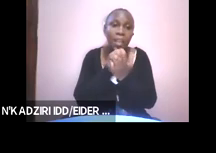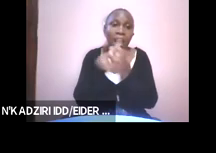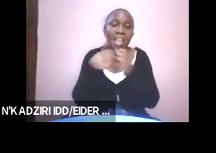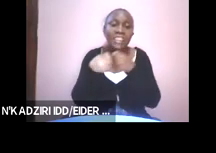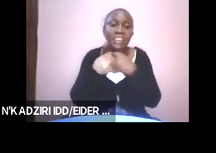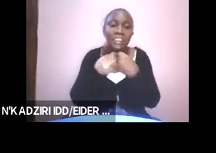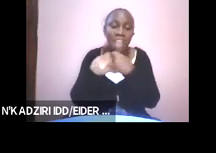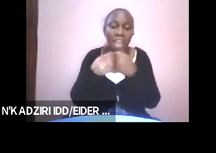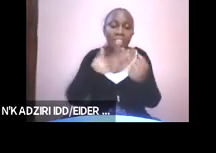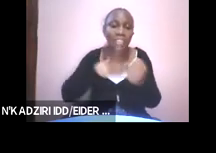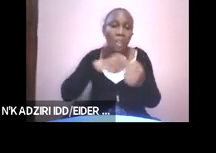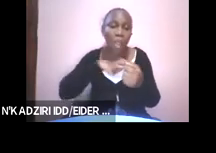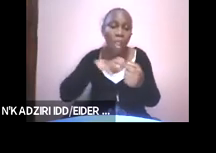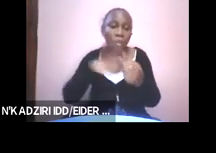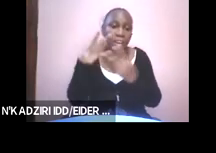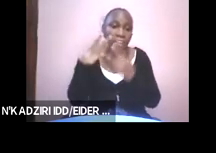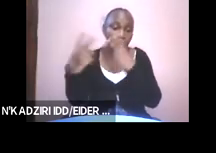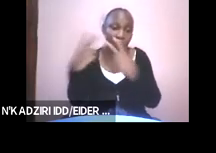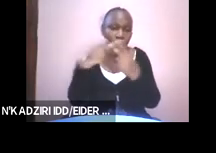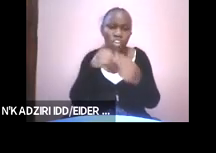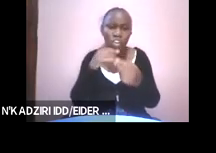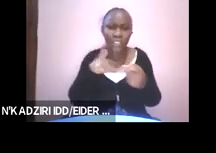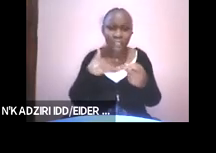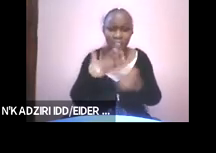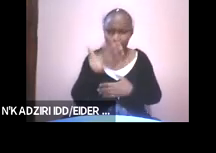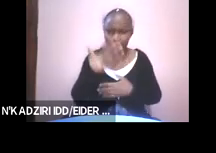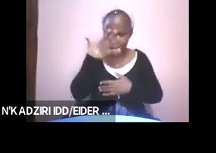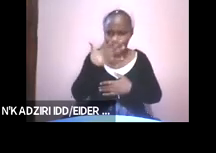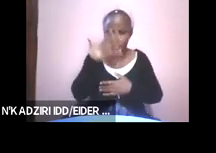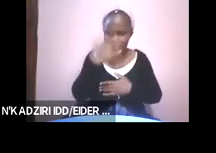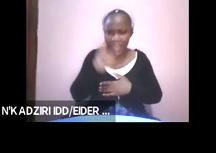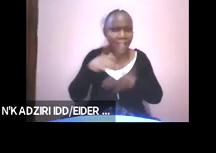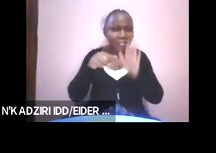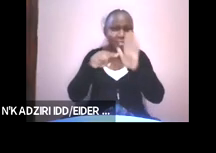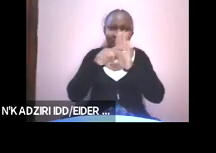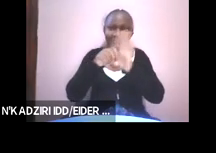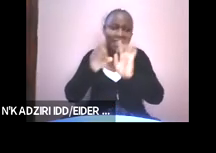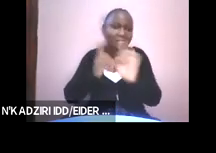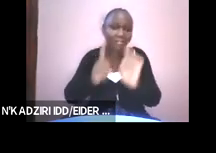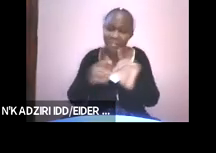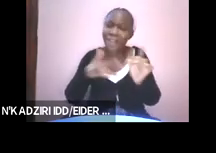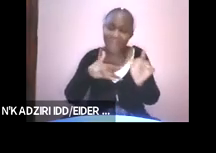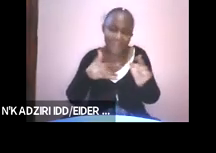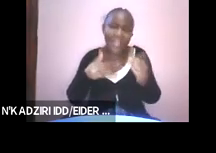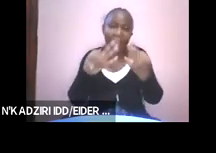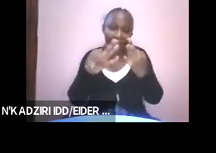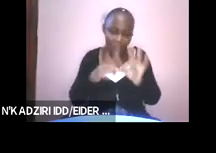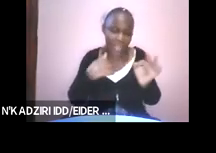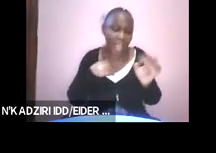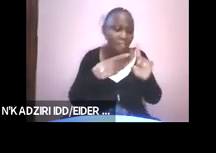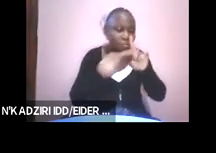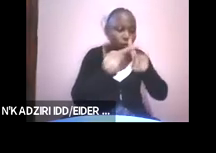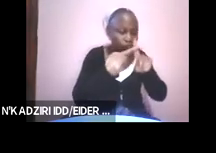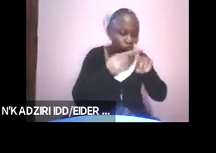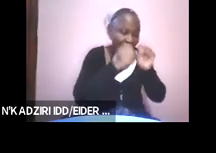if someone has something, don't be shy that the authors are here. Of course, if you have to express some weakness or negative comment, we wanted to do